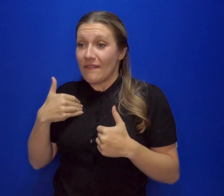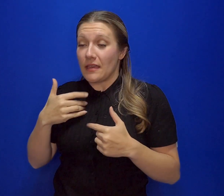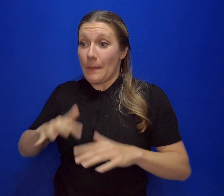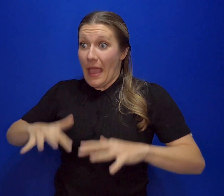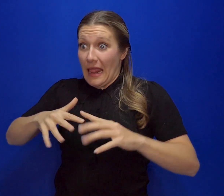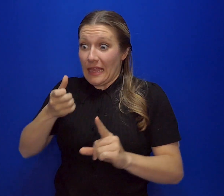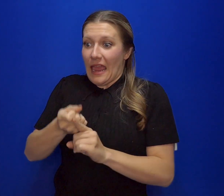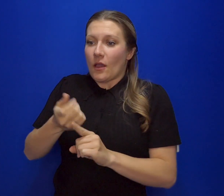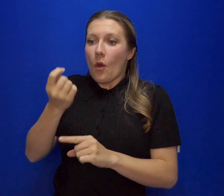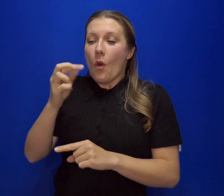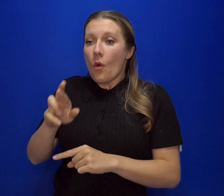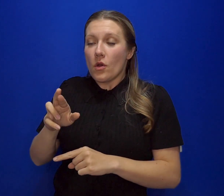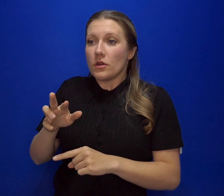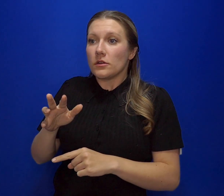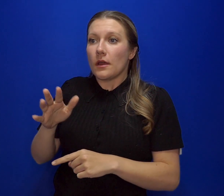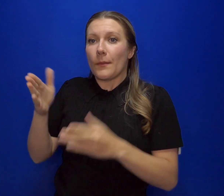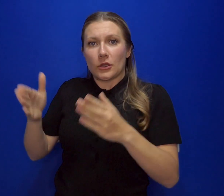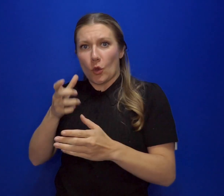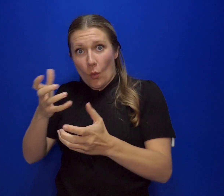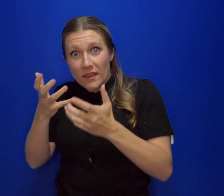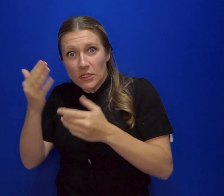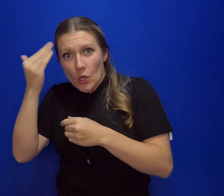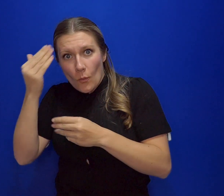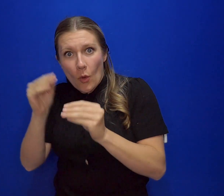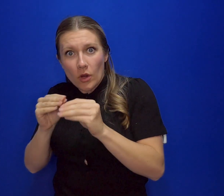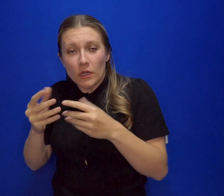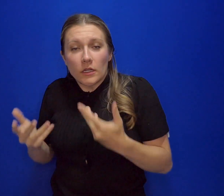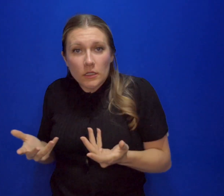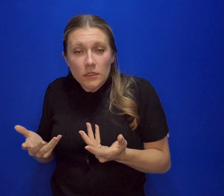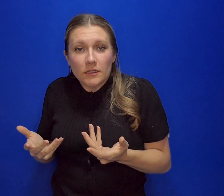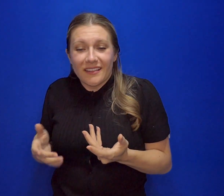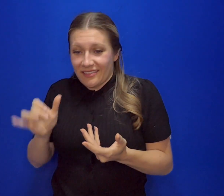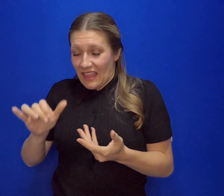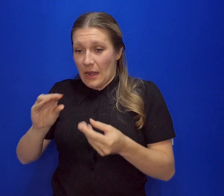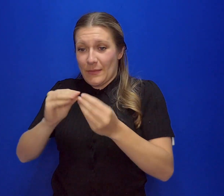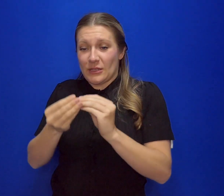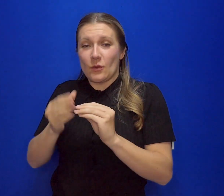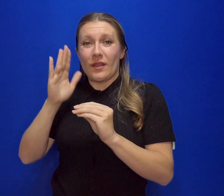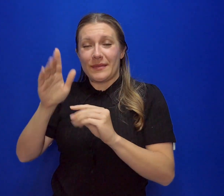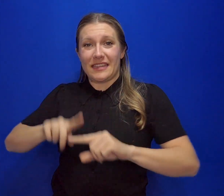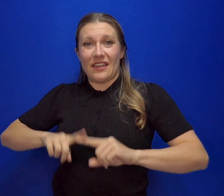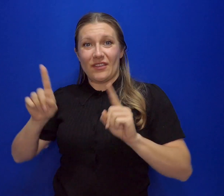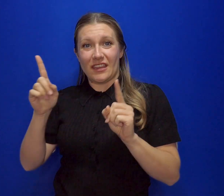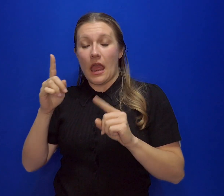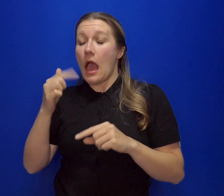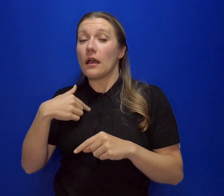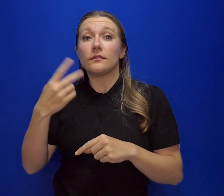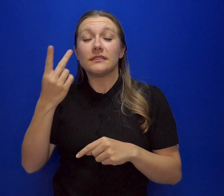I pass out? And when's that going to happen? Right. And those numbers are different for everybody. I've seen Arden have a seizure